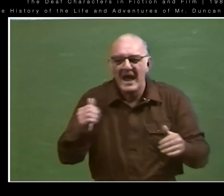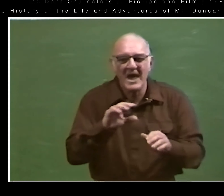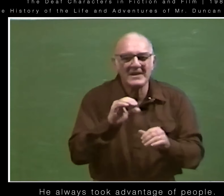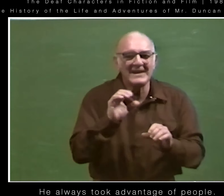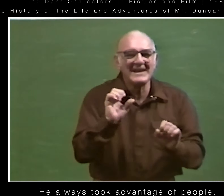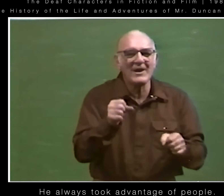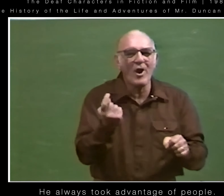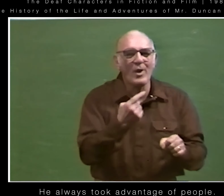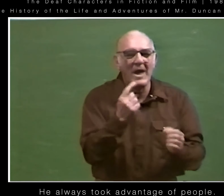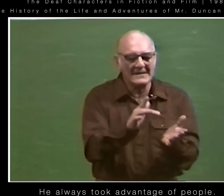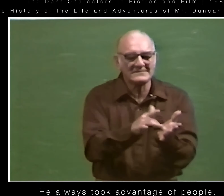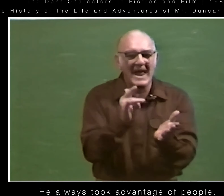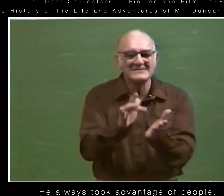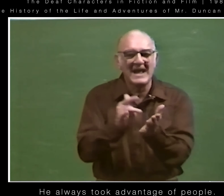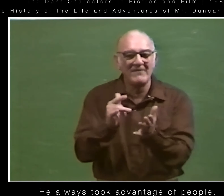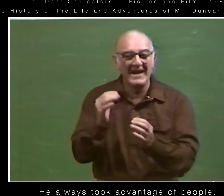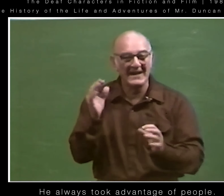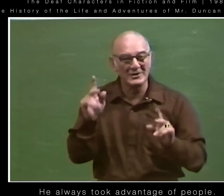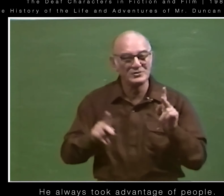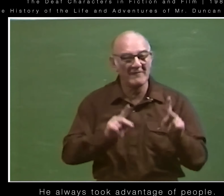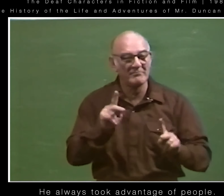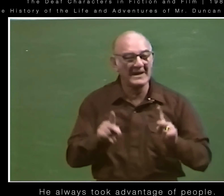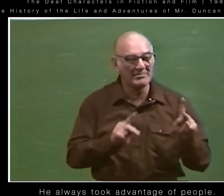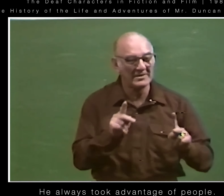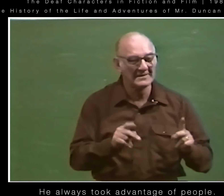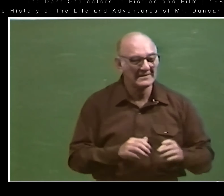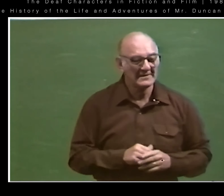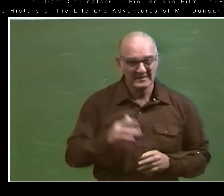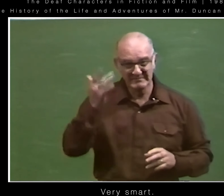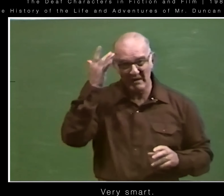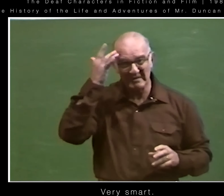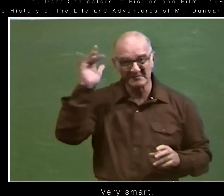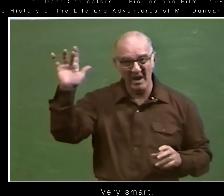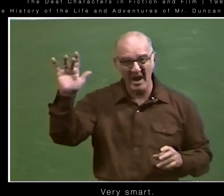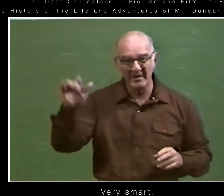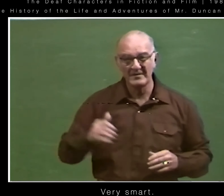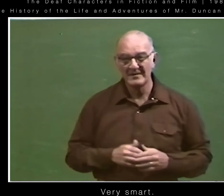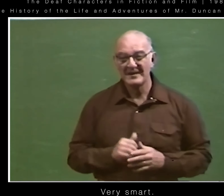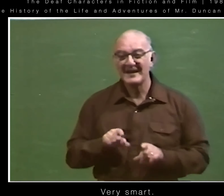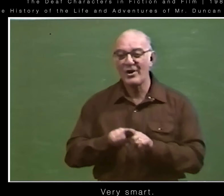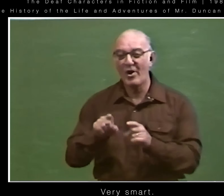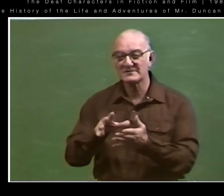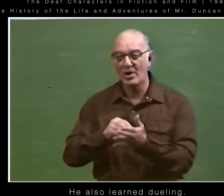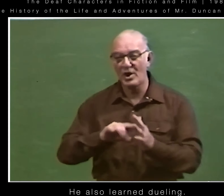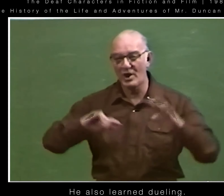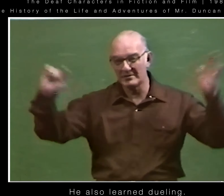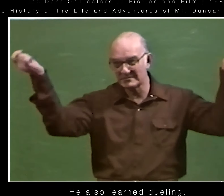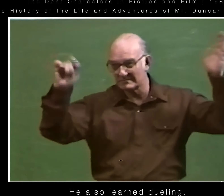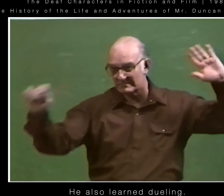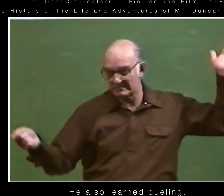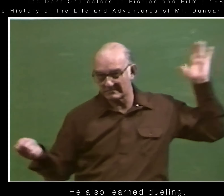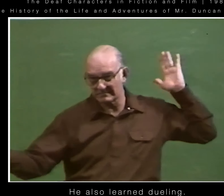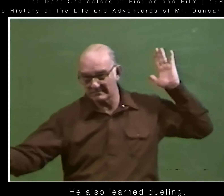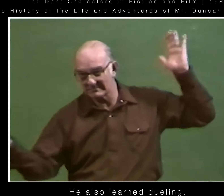and he always takes advantage of people. He's very smart. He also